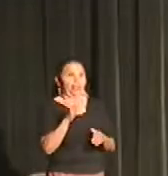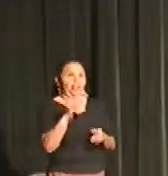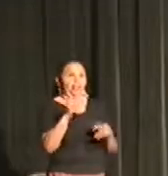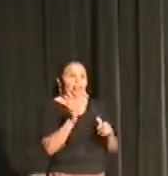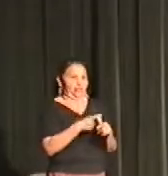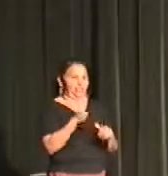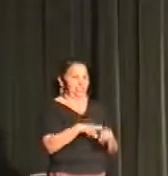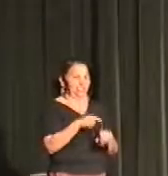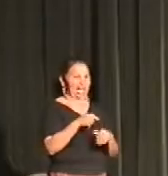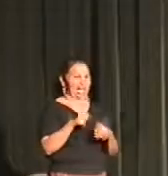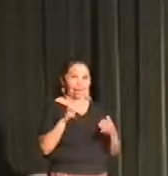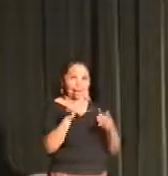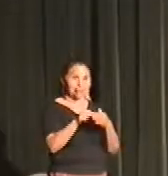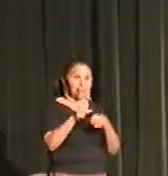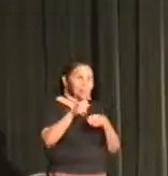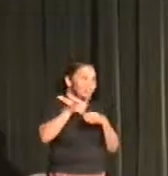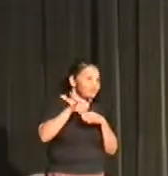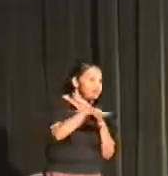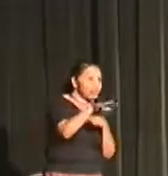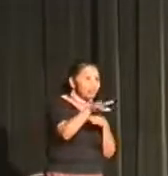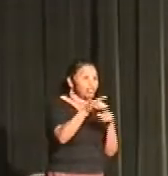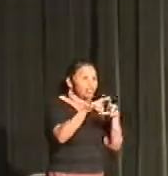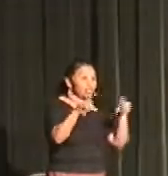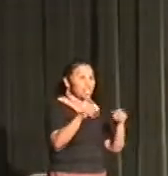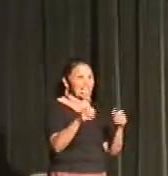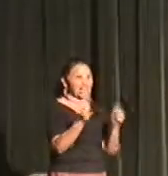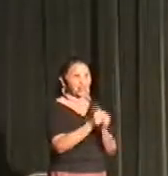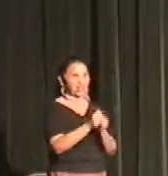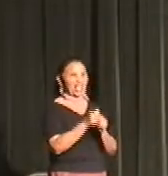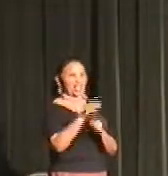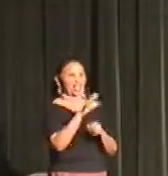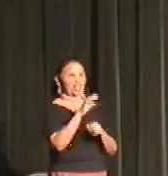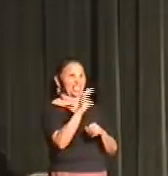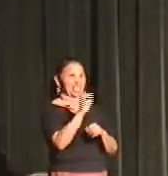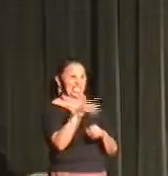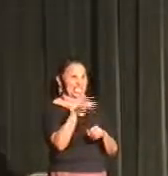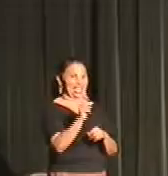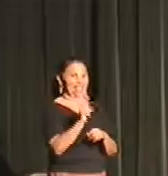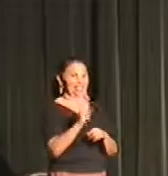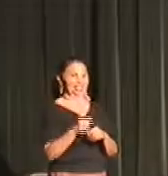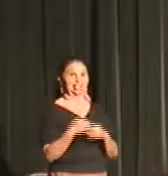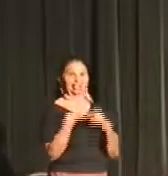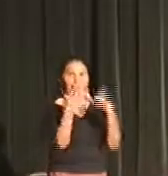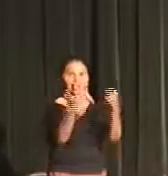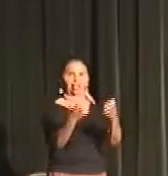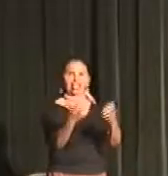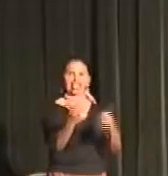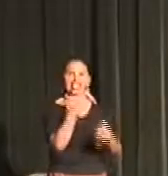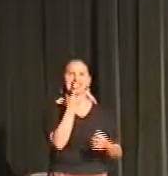checks back with the receipt, and I had to stand up in front of the General Service Assembly and ask them to send me back the